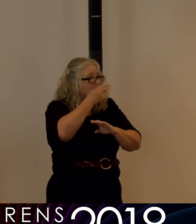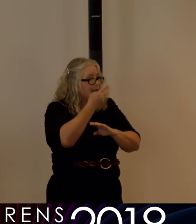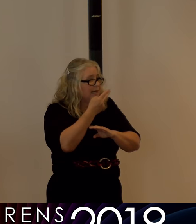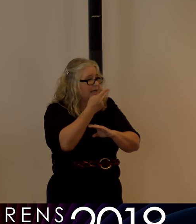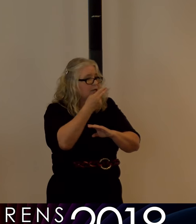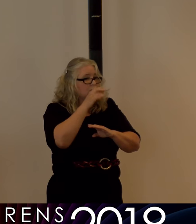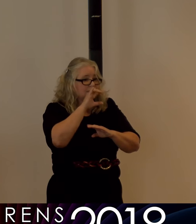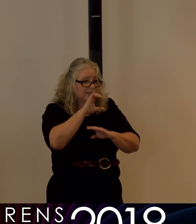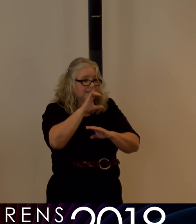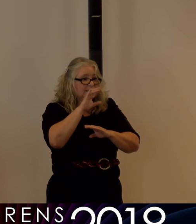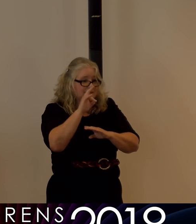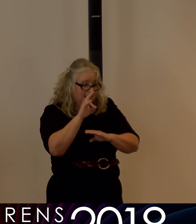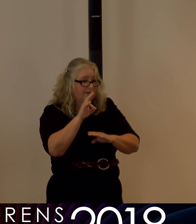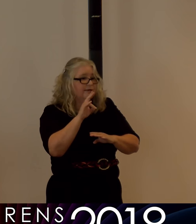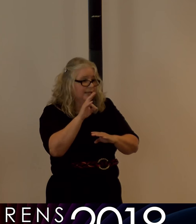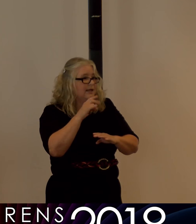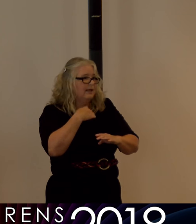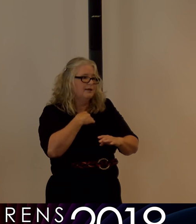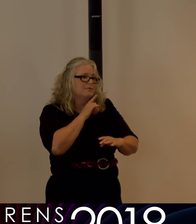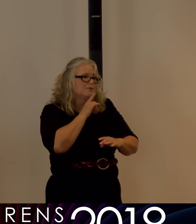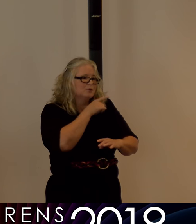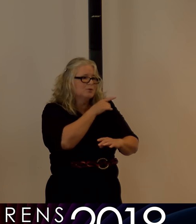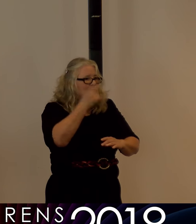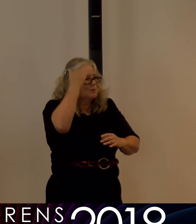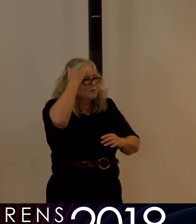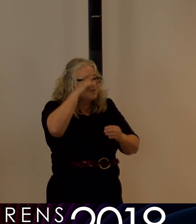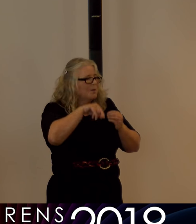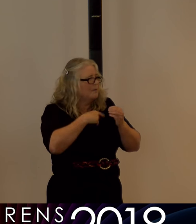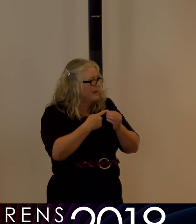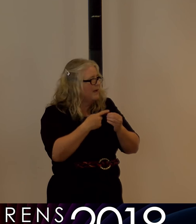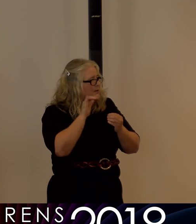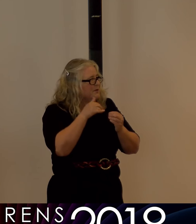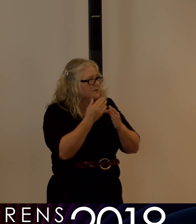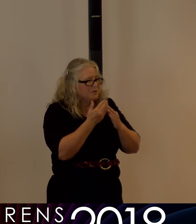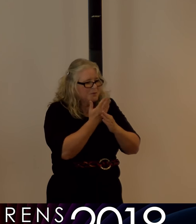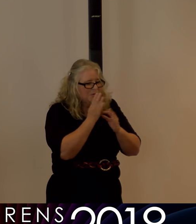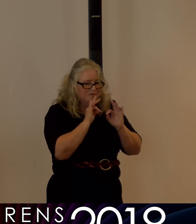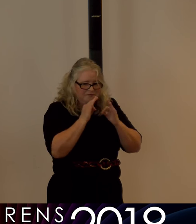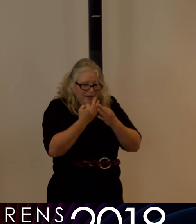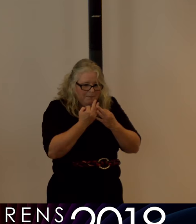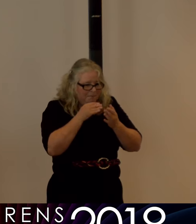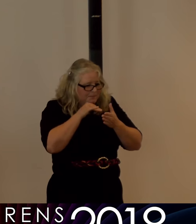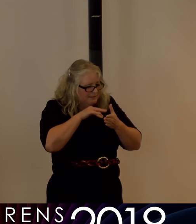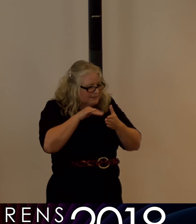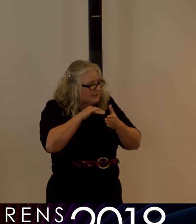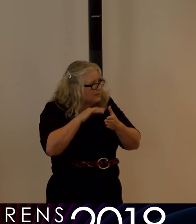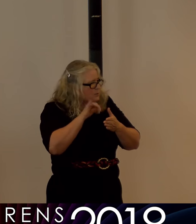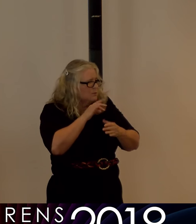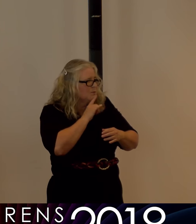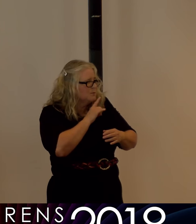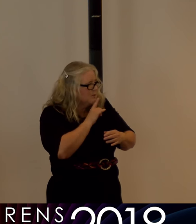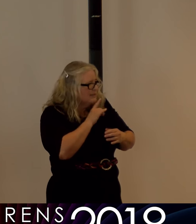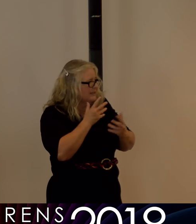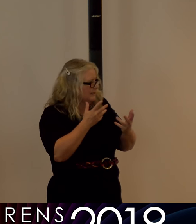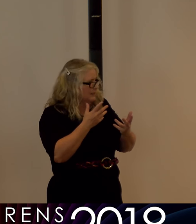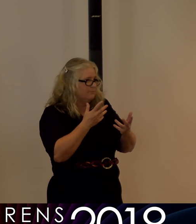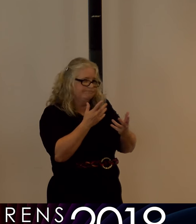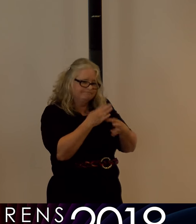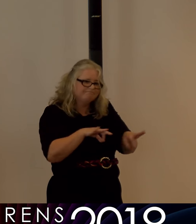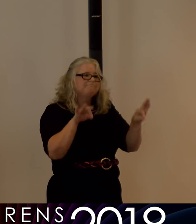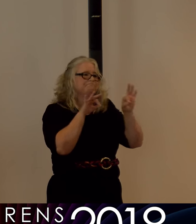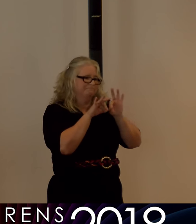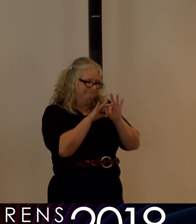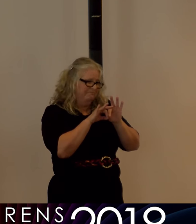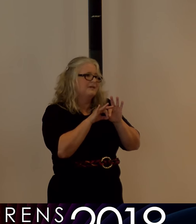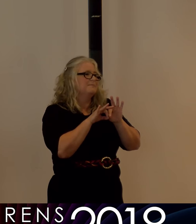about. So this identification of genetic disease through family studies was really critical, and it's interesting to think about